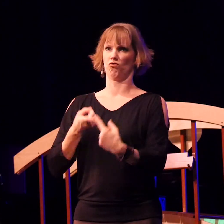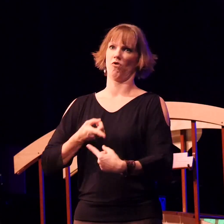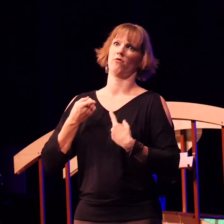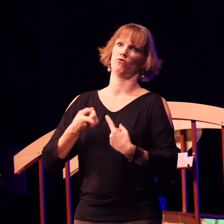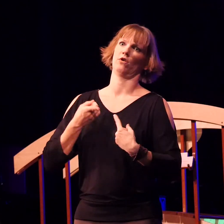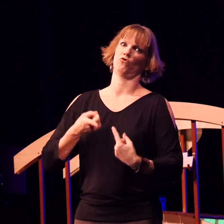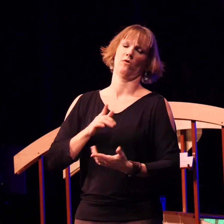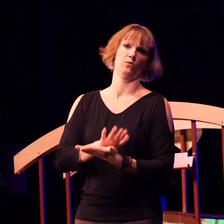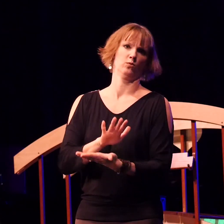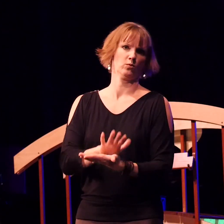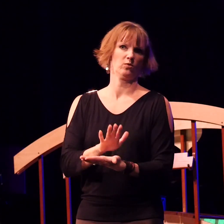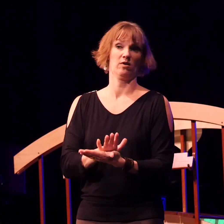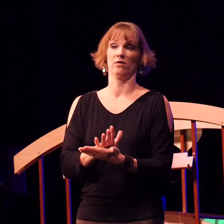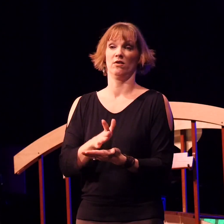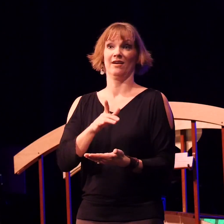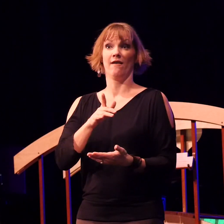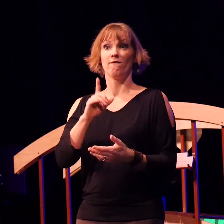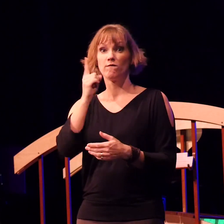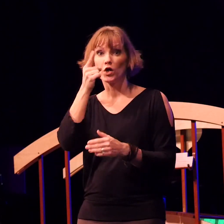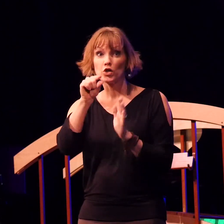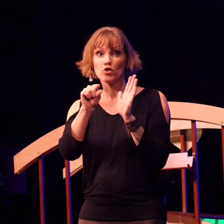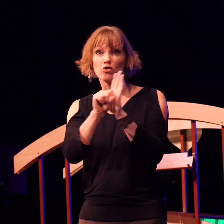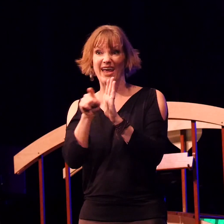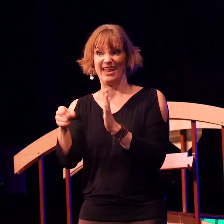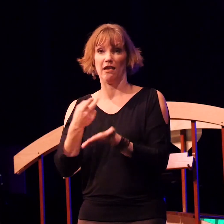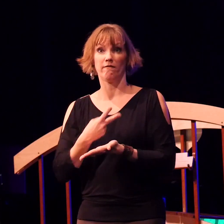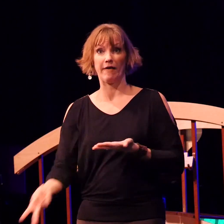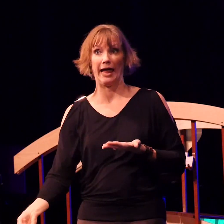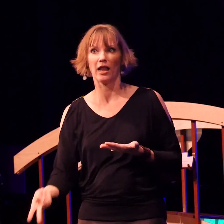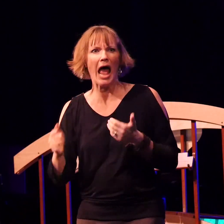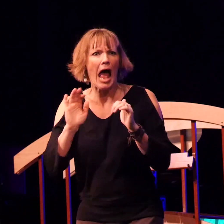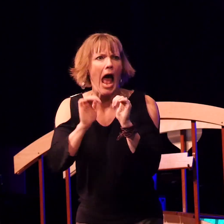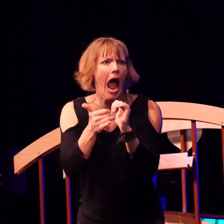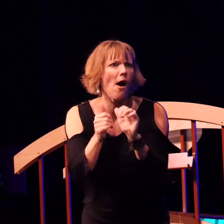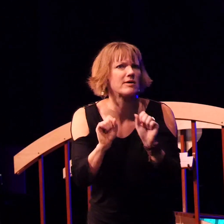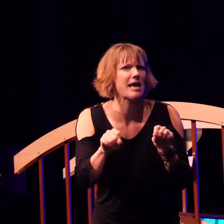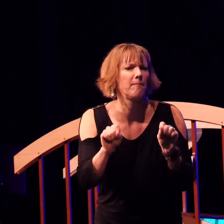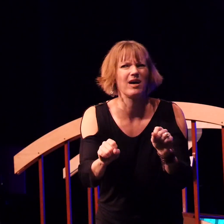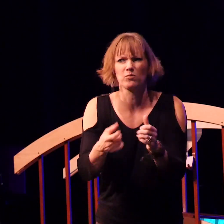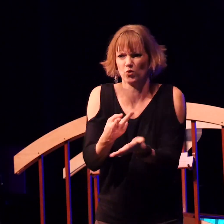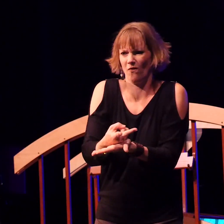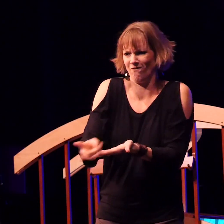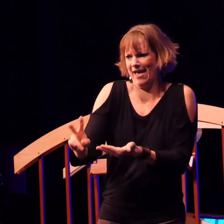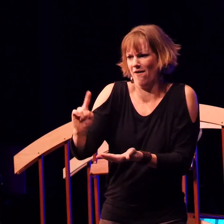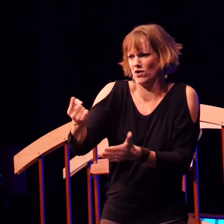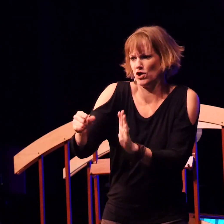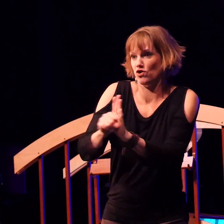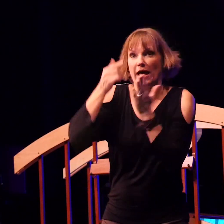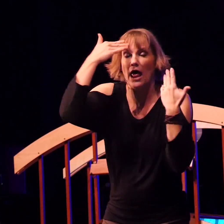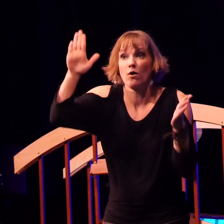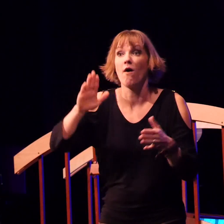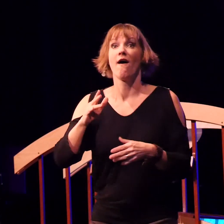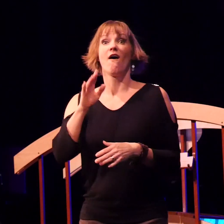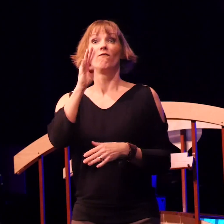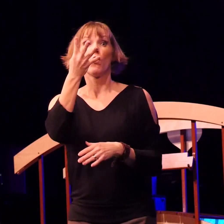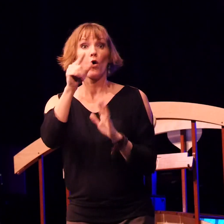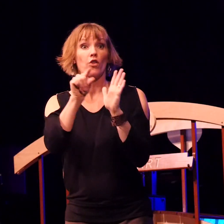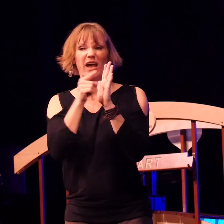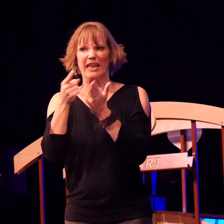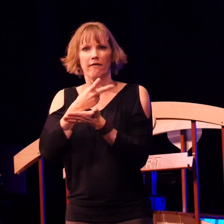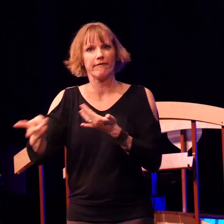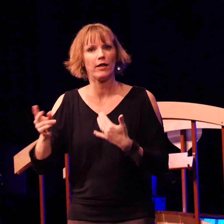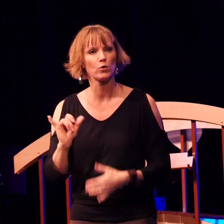In fact, he flunked 1st grade. Now, I don't even know how that's feasible, but he did, and he flunked 4th grade as